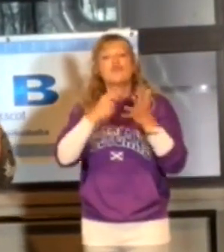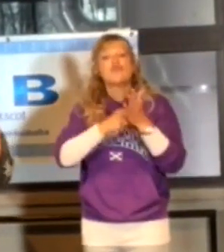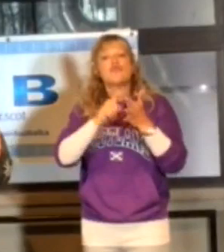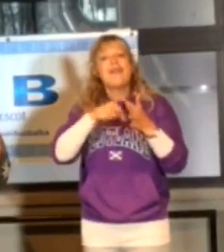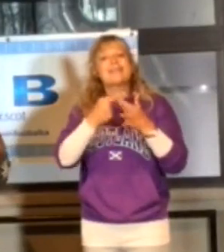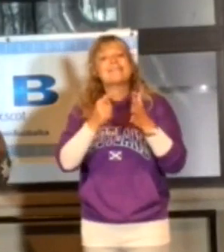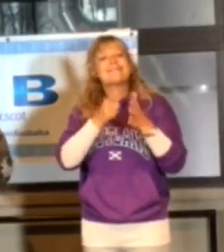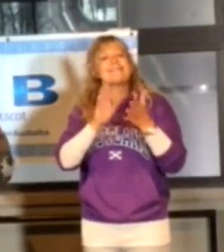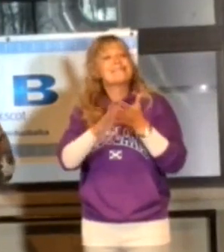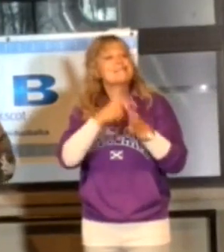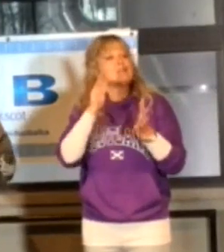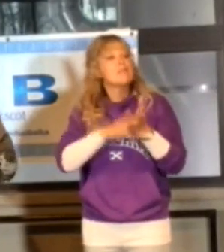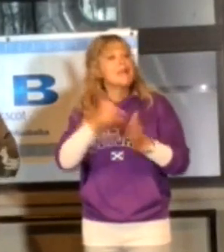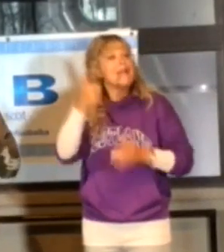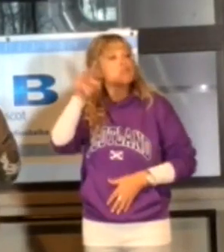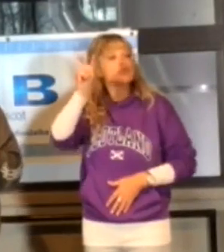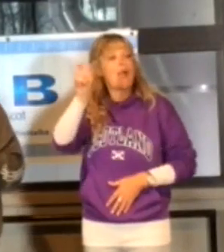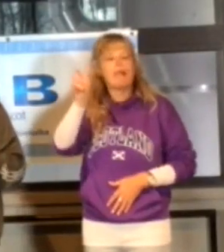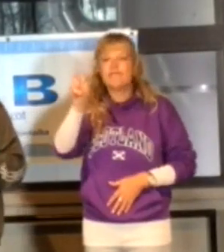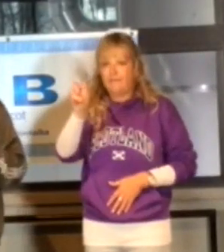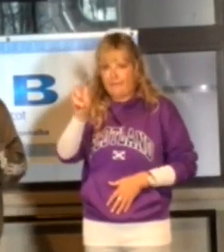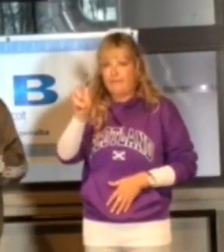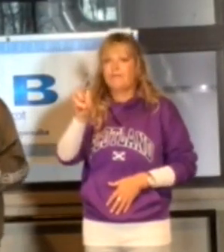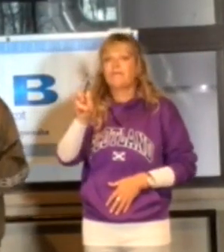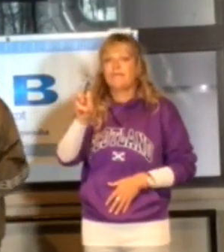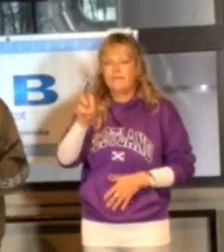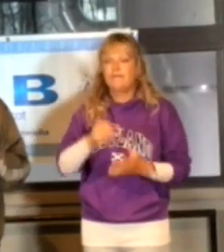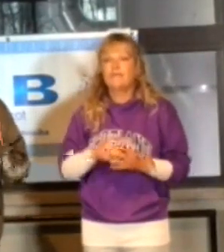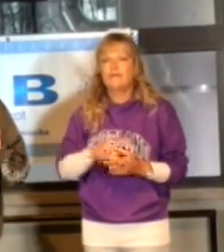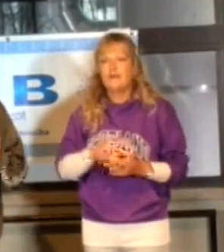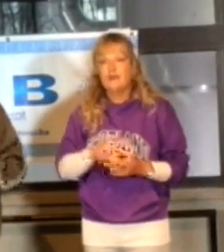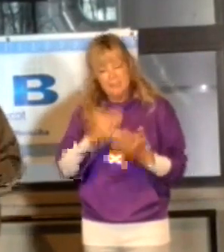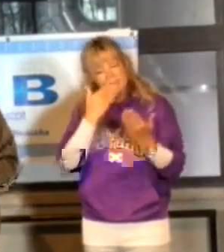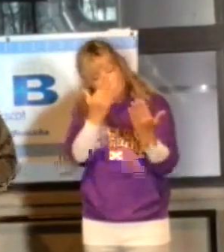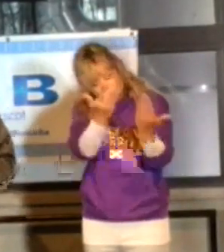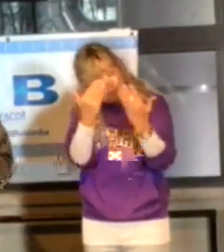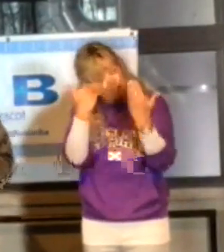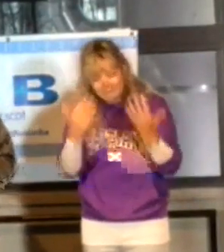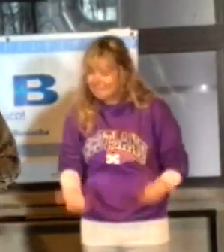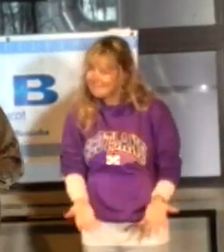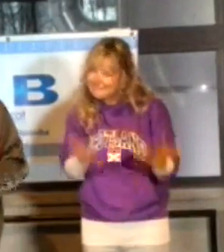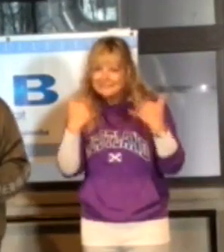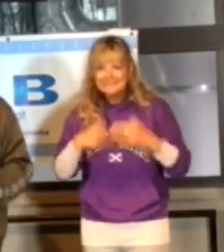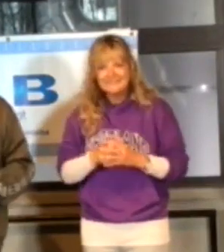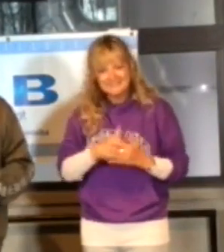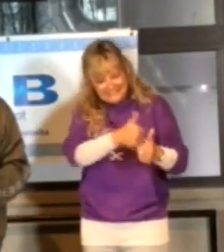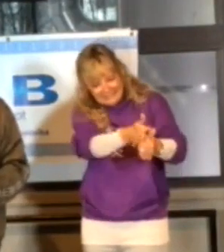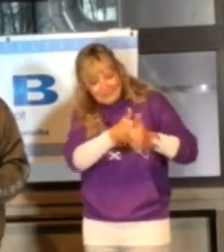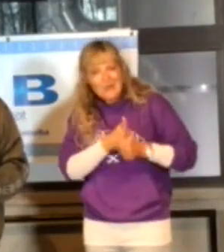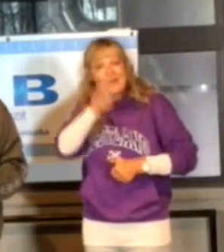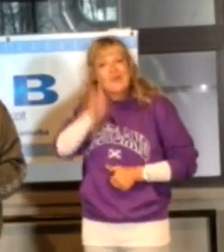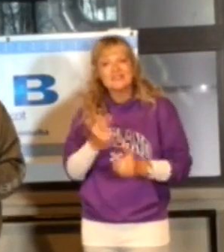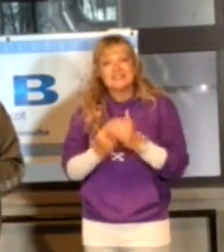12th. Am I right, Idris Lirry, April the 12th? And please come and support us.